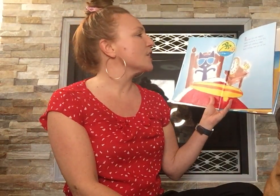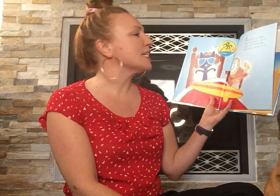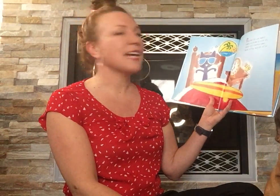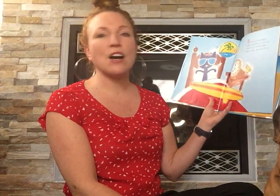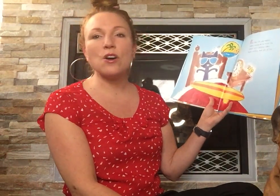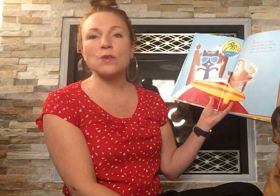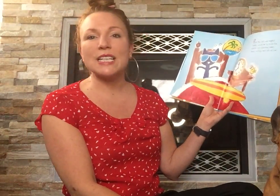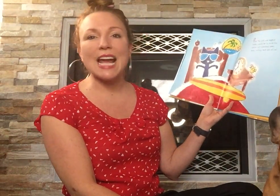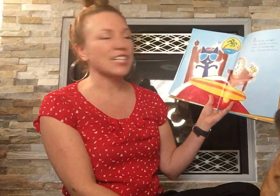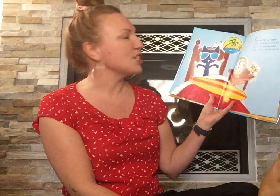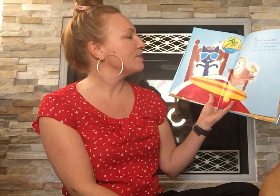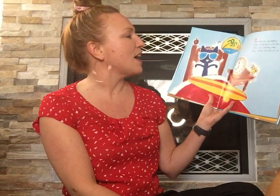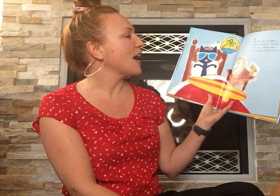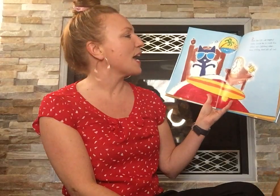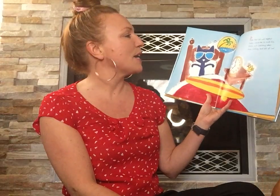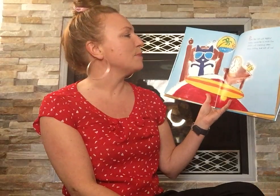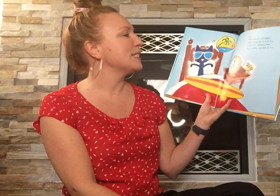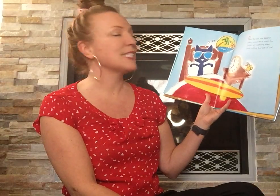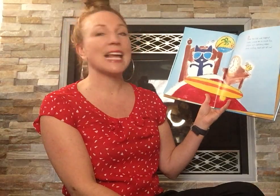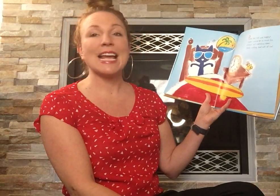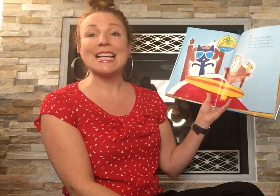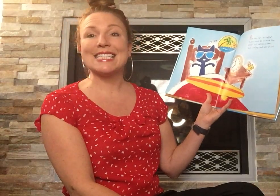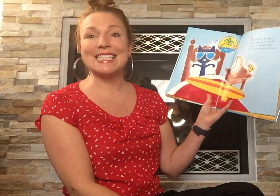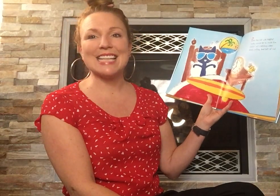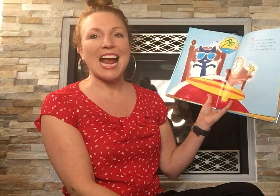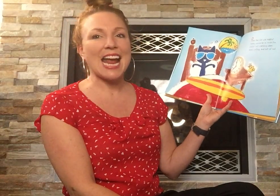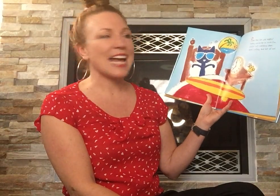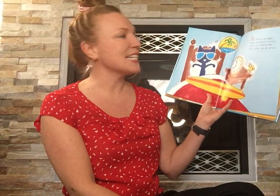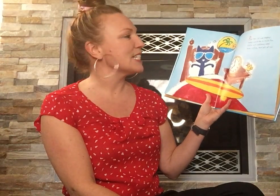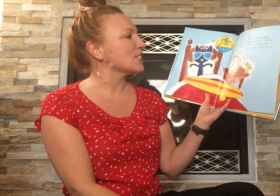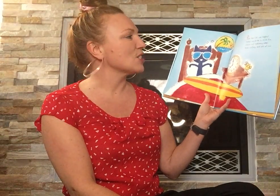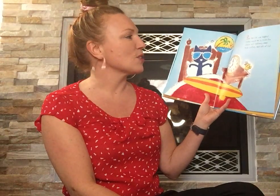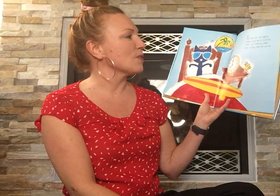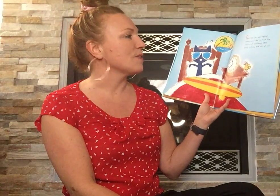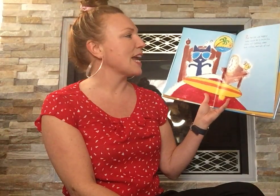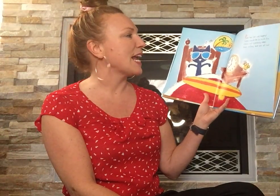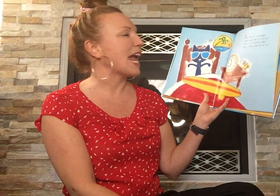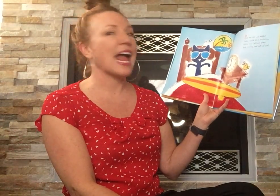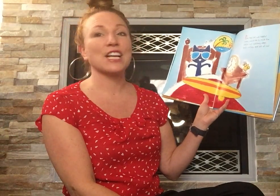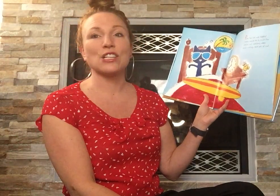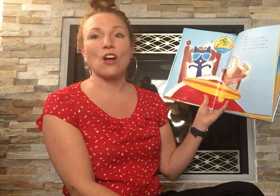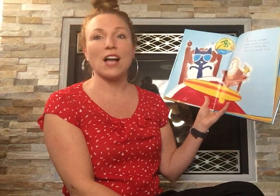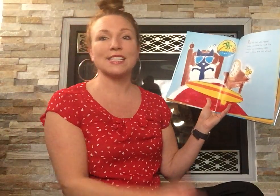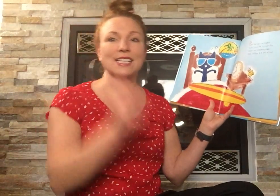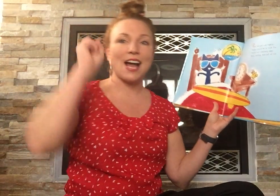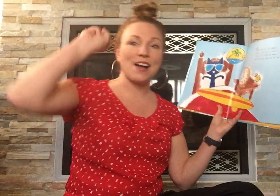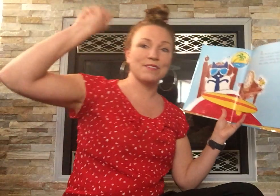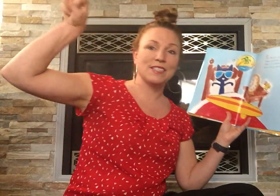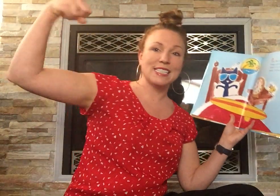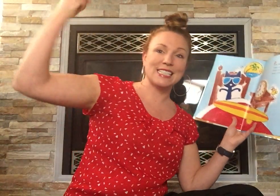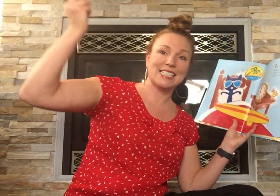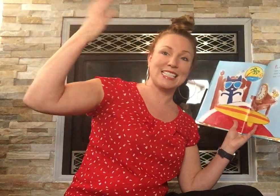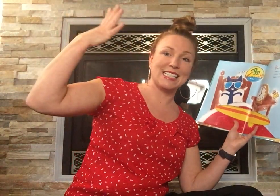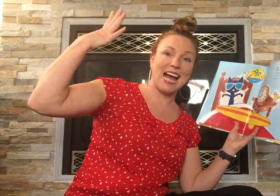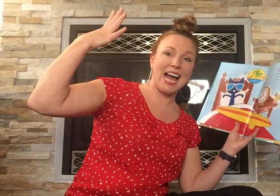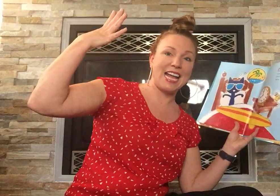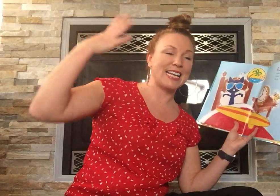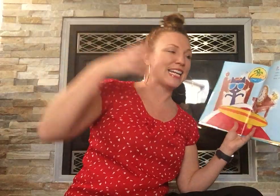Chilling out, catching vibes, sand, surfing, and lots of sun.